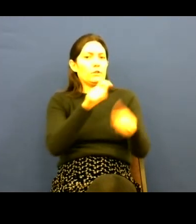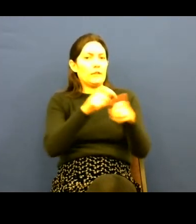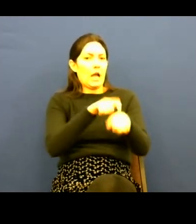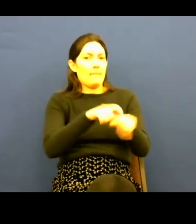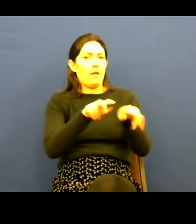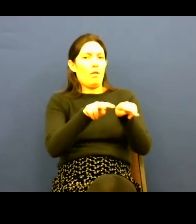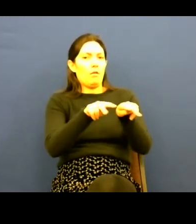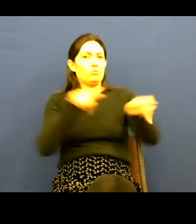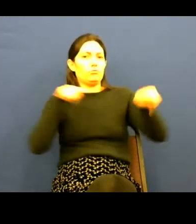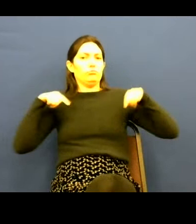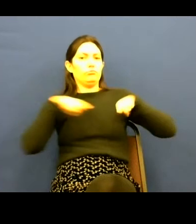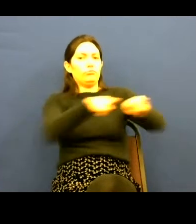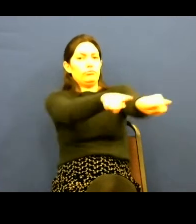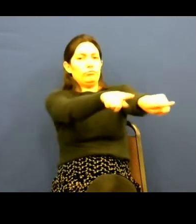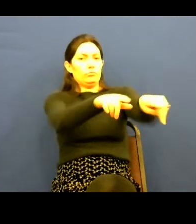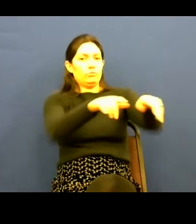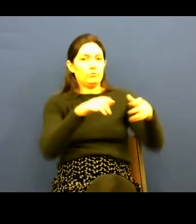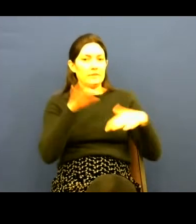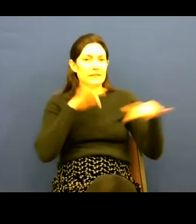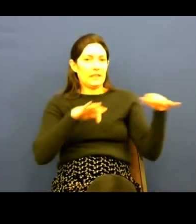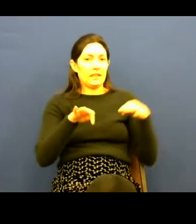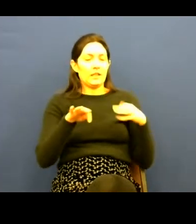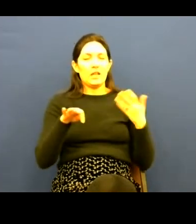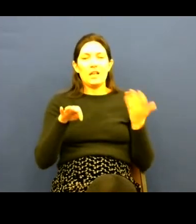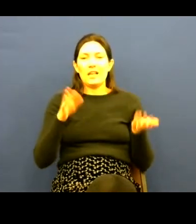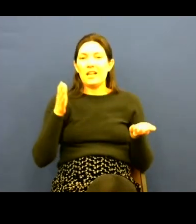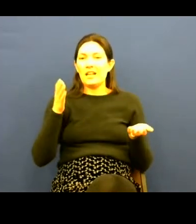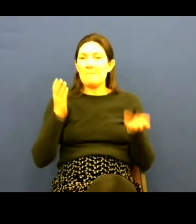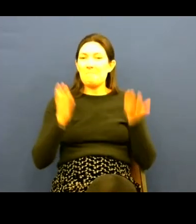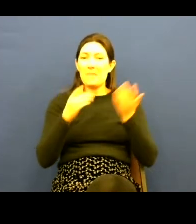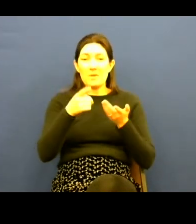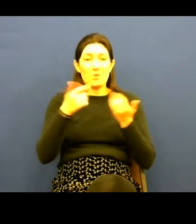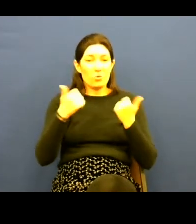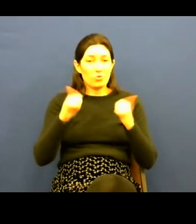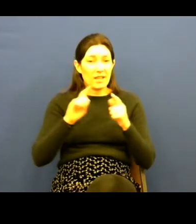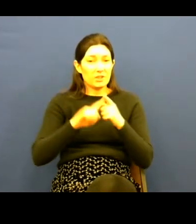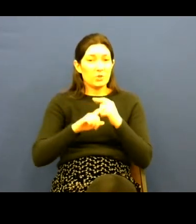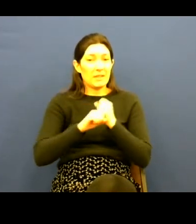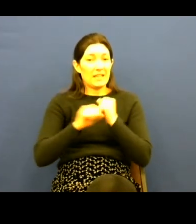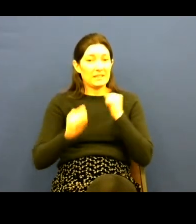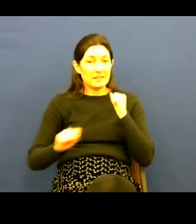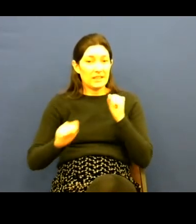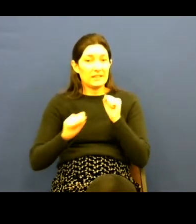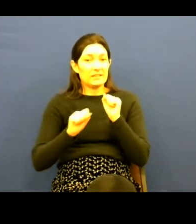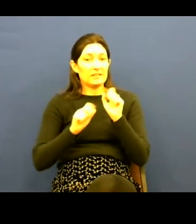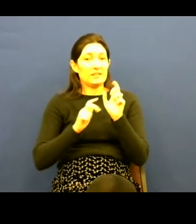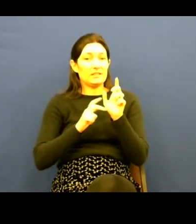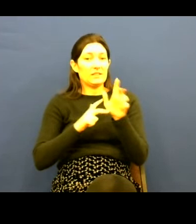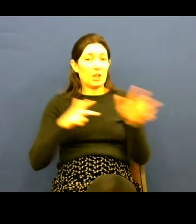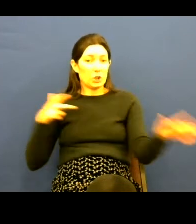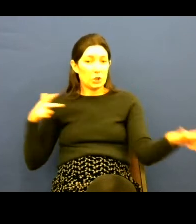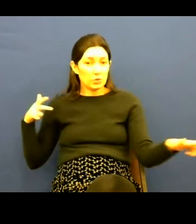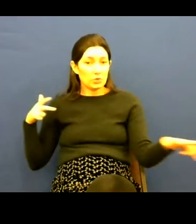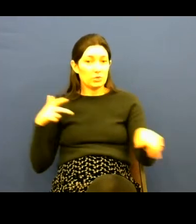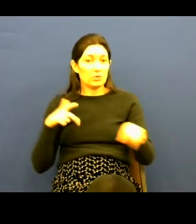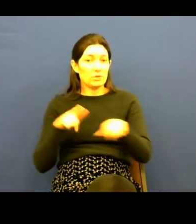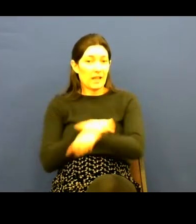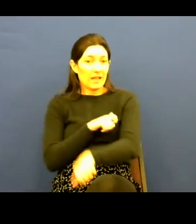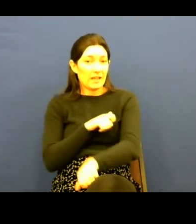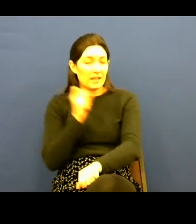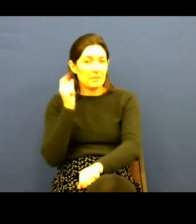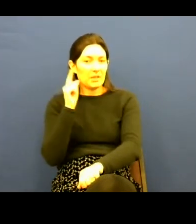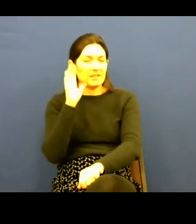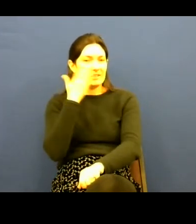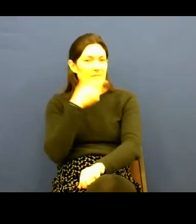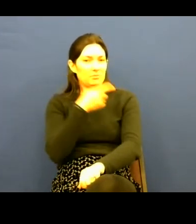the wrinkle out of it. Now, maybe you're trying to put that wrinkle in to try to extend the queue length. Although it seems you could achieve the